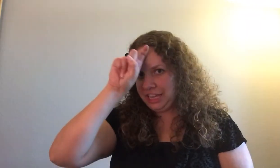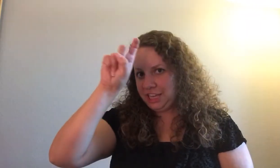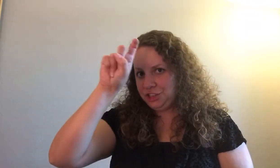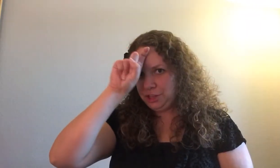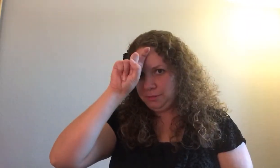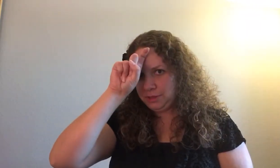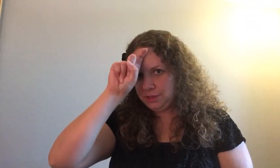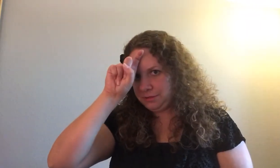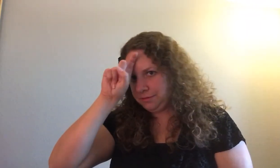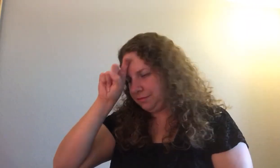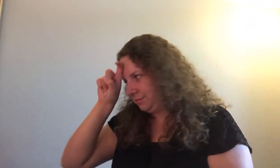Egypt,